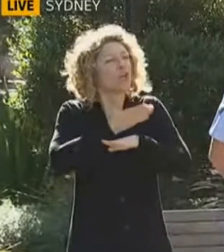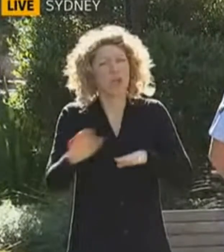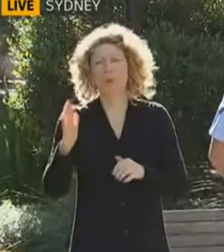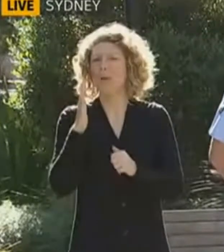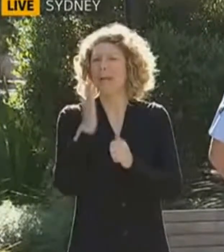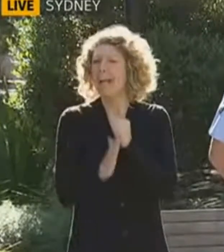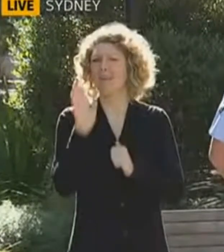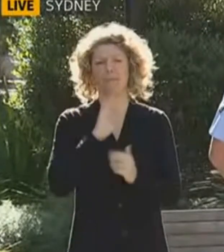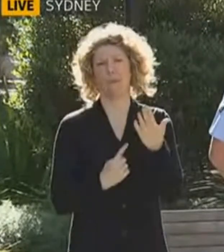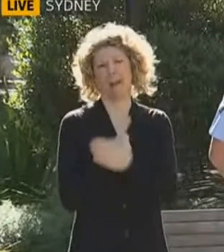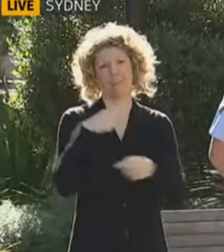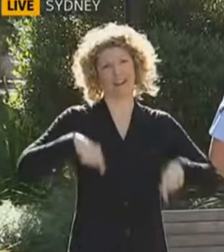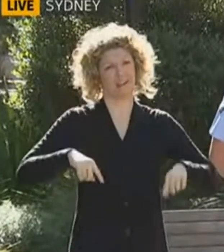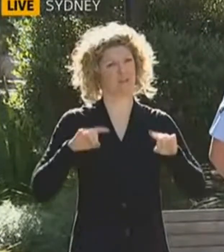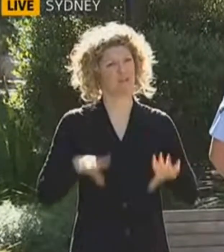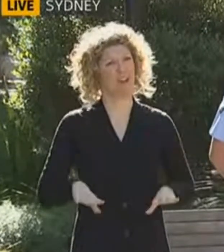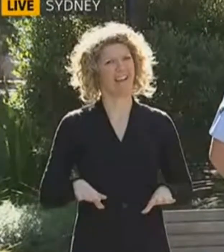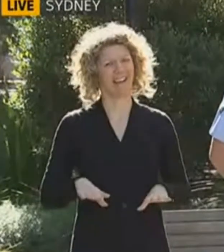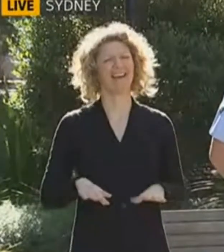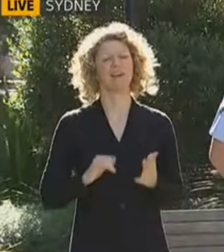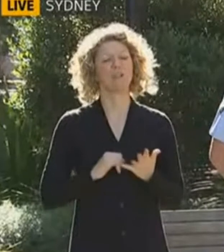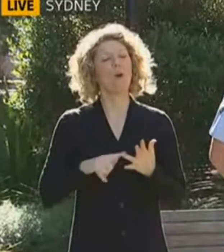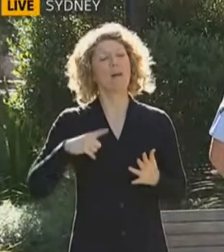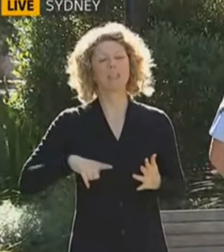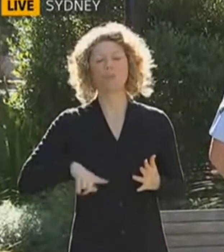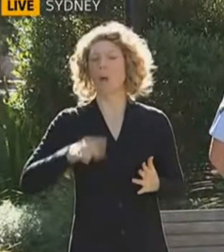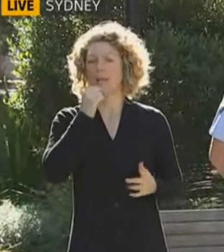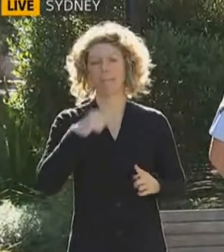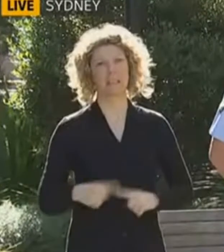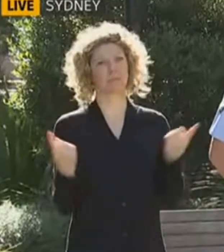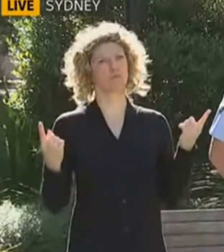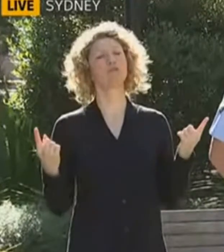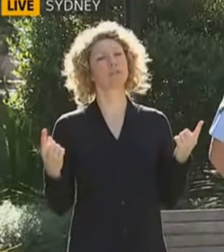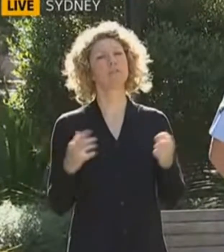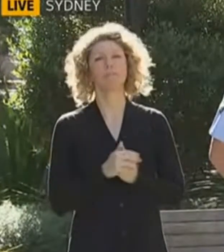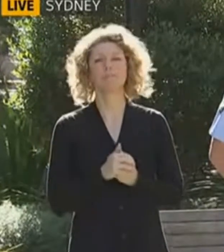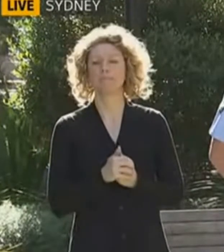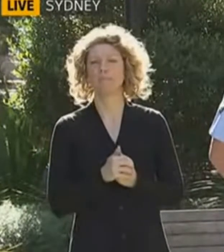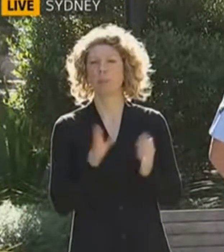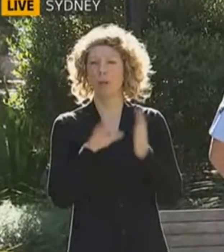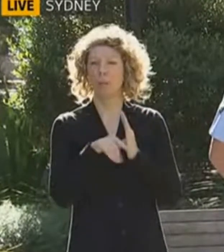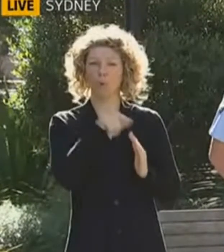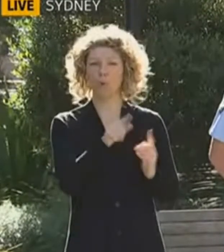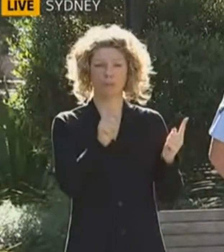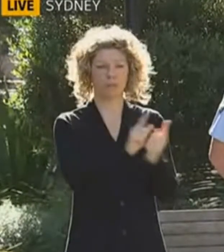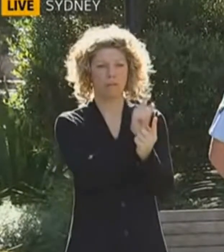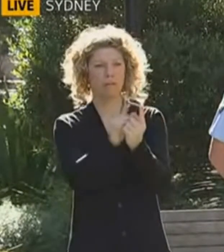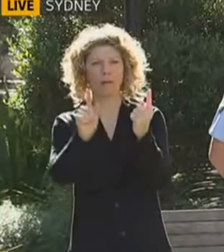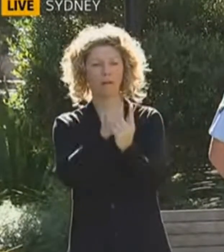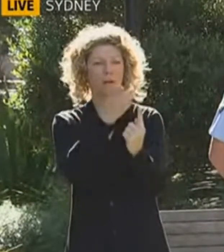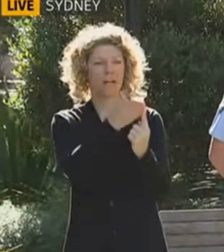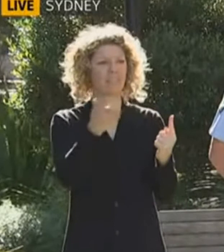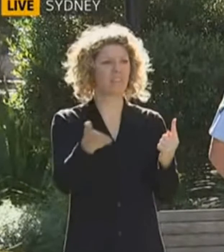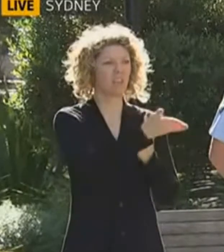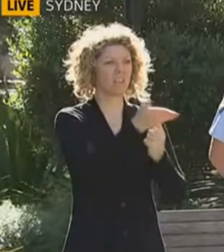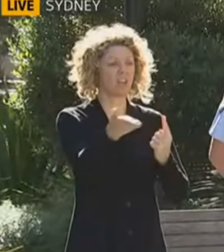We don't want it to occur in New South Wales, and therefore we've taken this action. This is the first time where you've had major community transmission not based